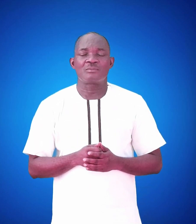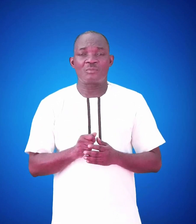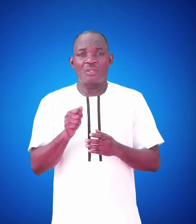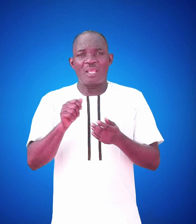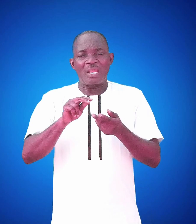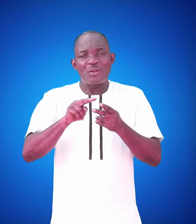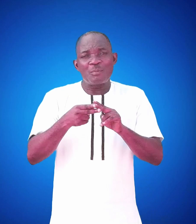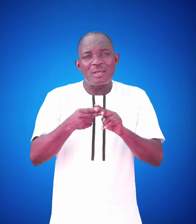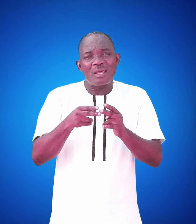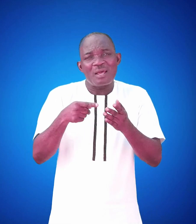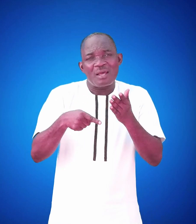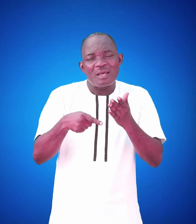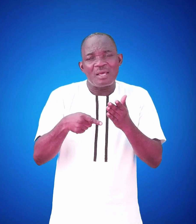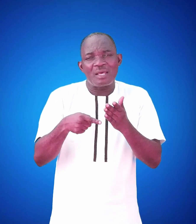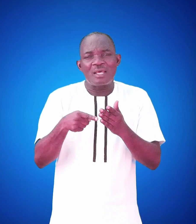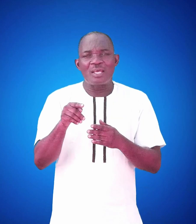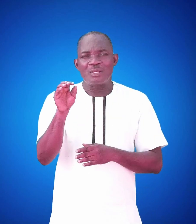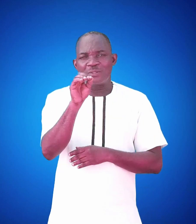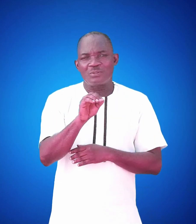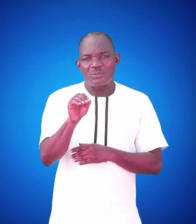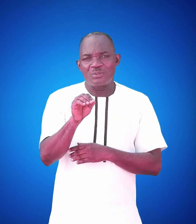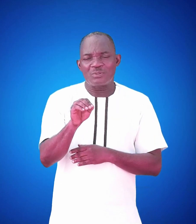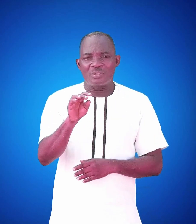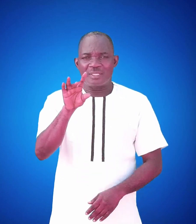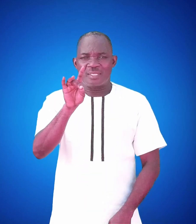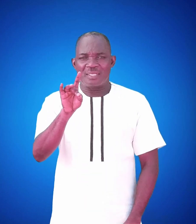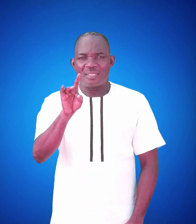The numbers are 0800